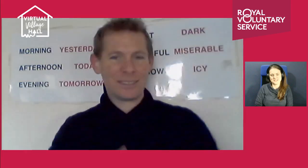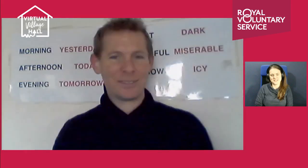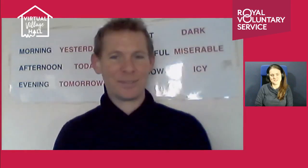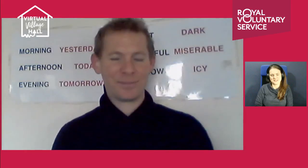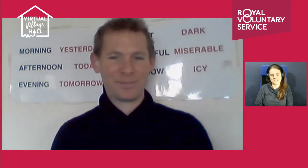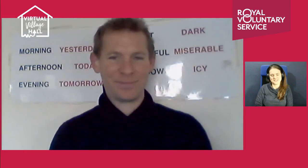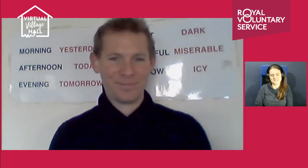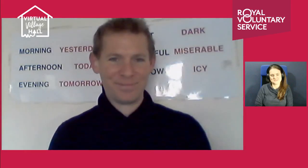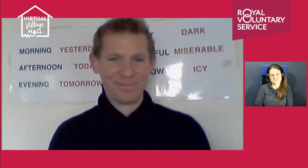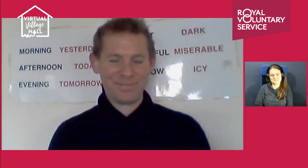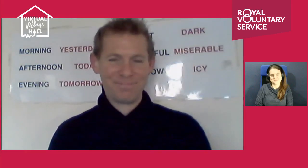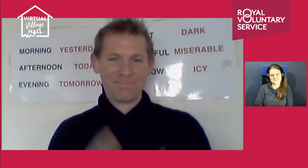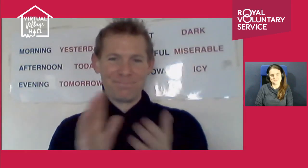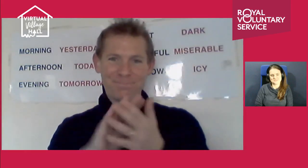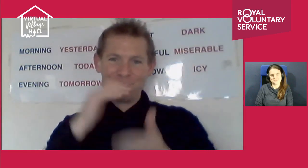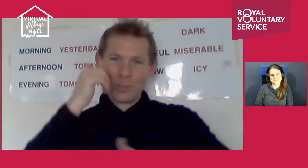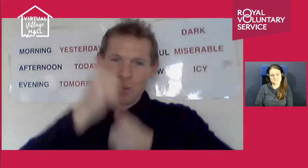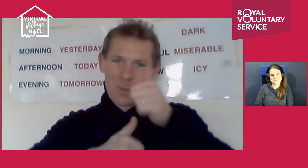Ireland, evening.